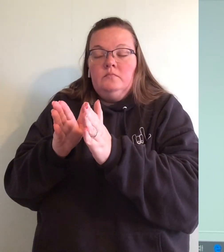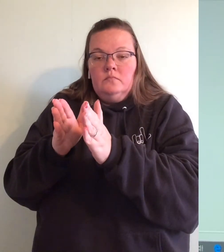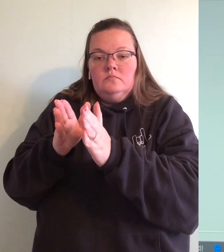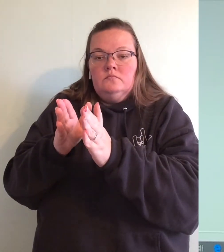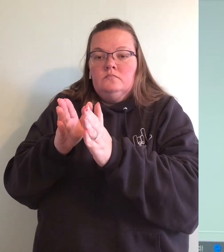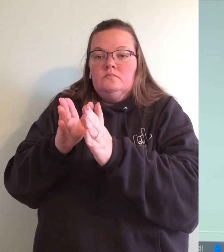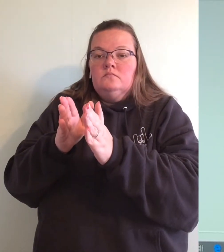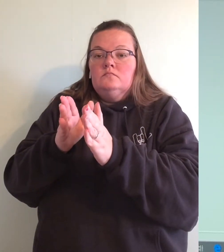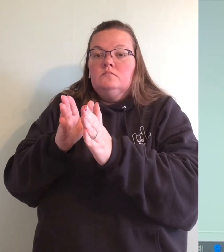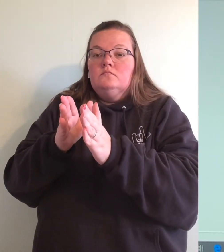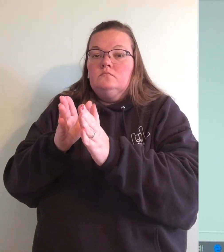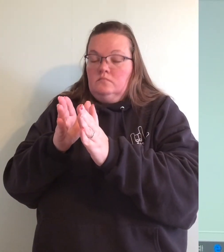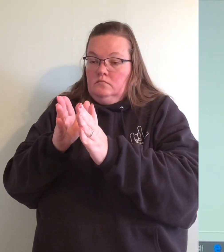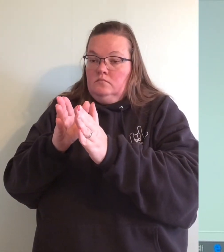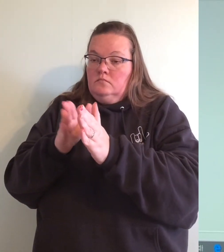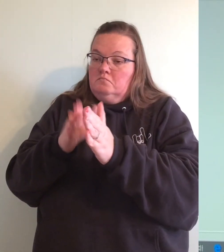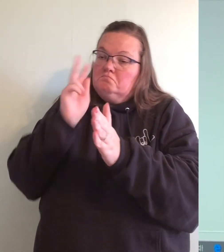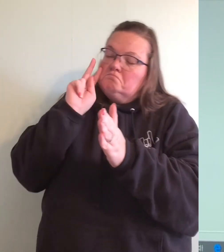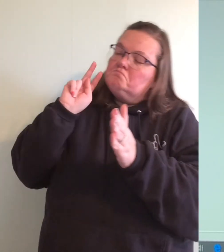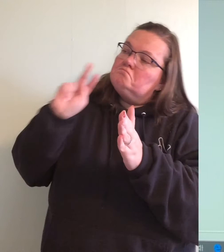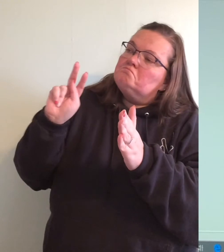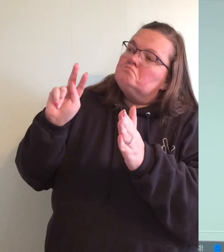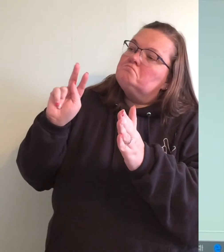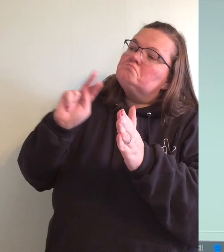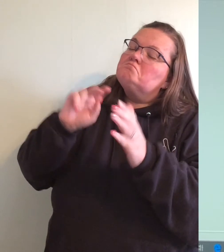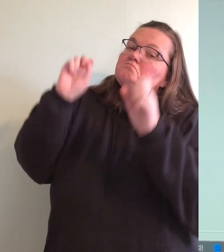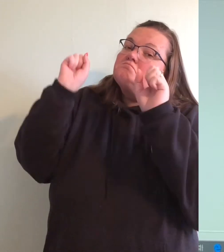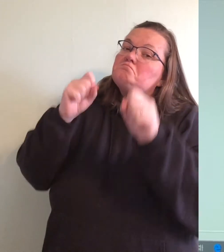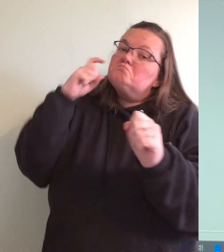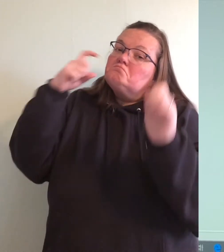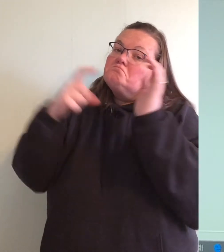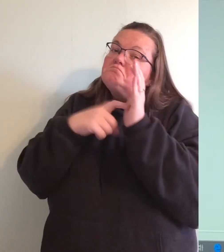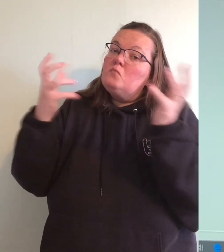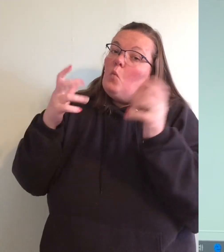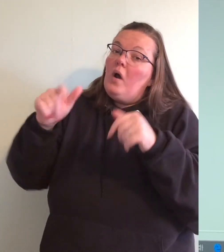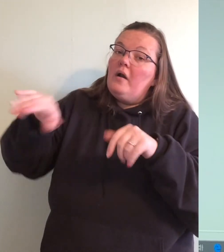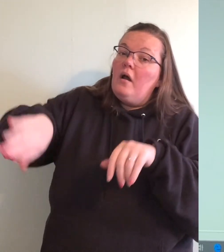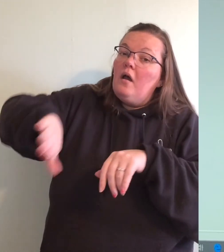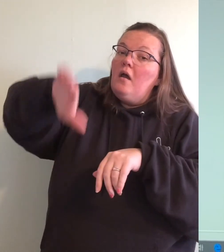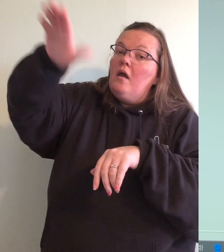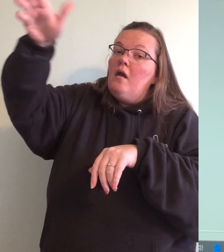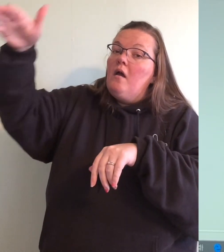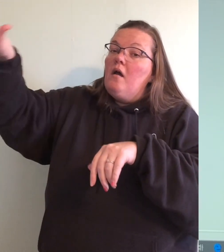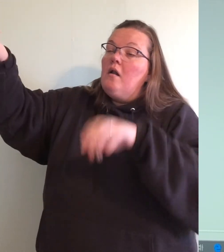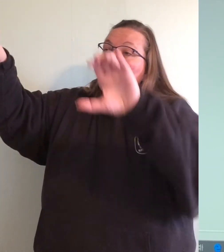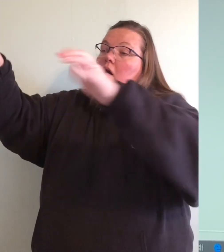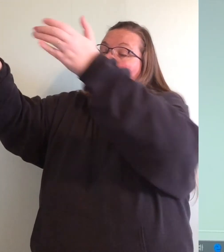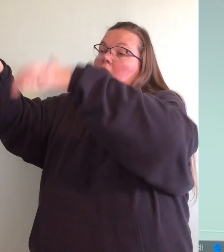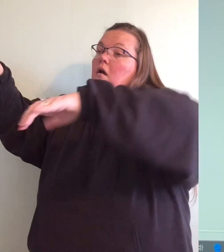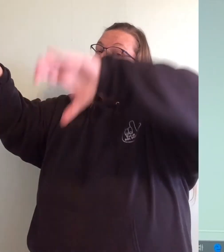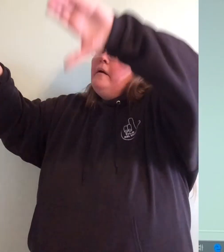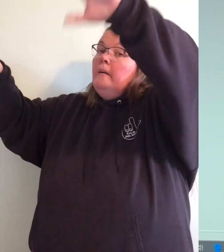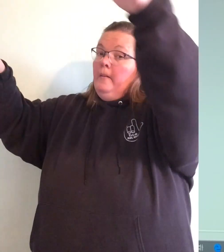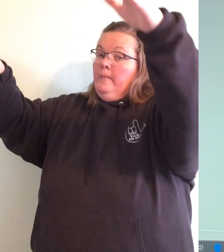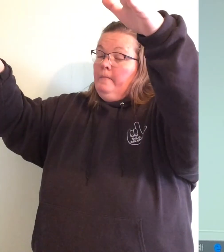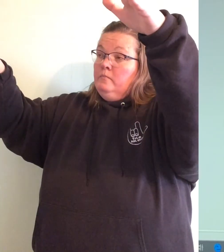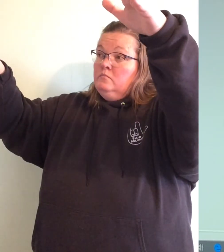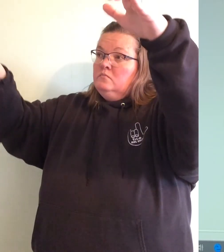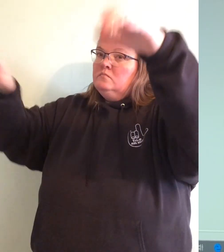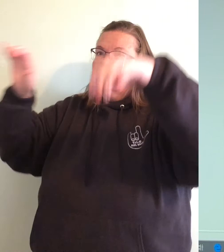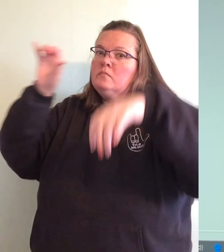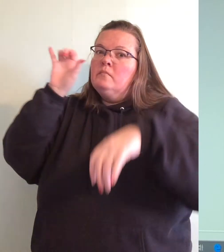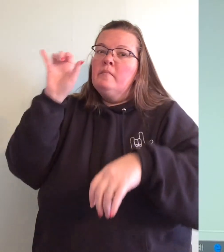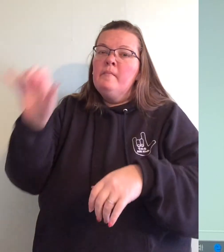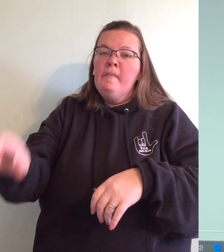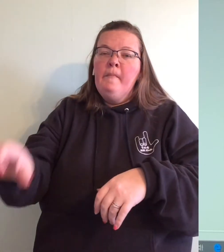valley to join it, and looking up that valley, Edmund could see two small hills, and he was almost sure